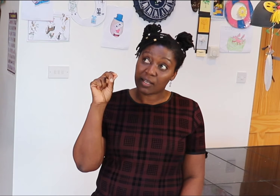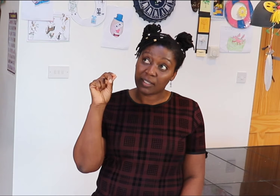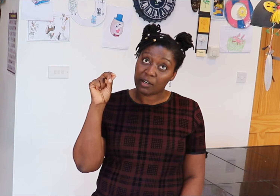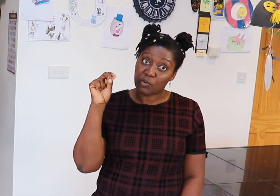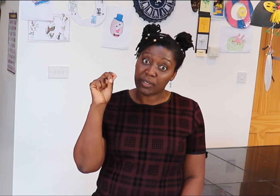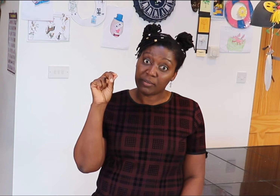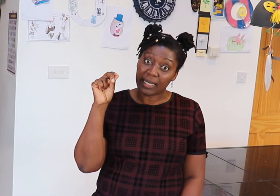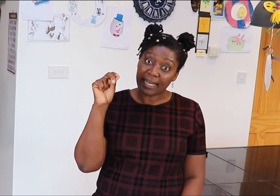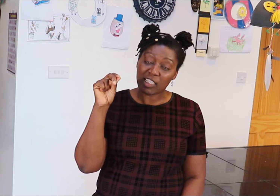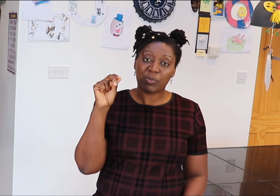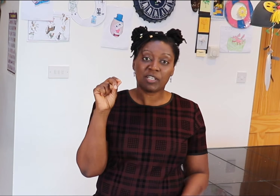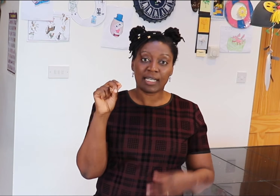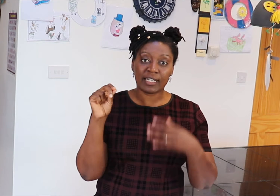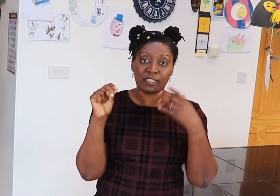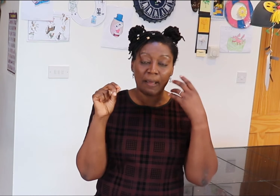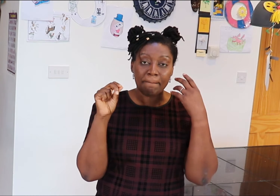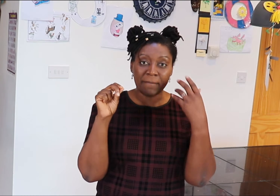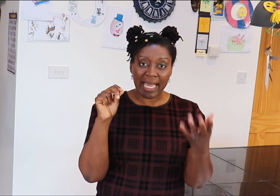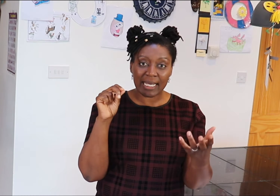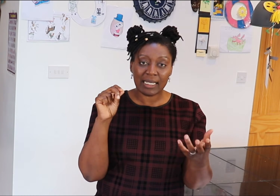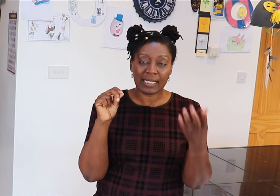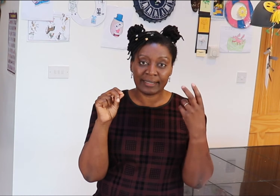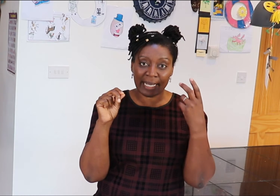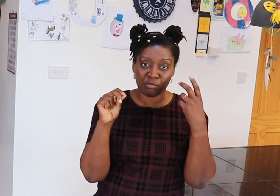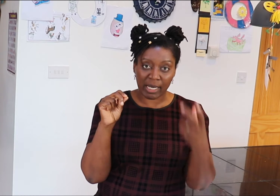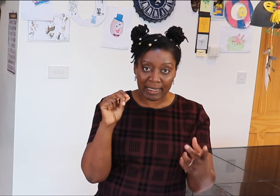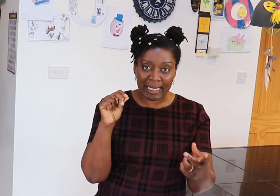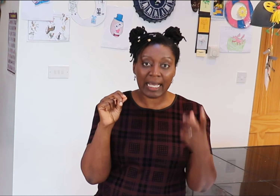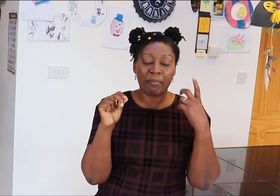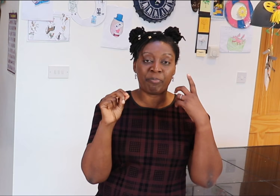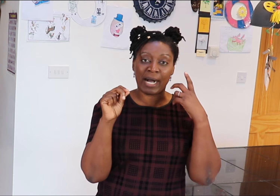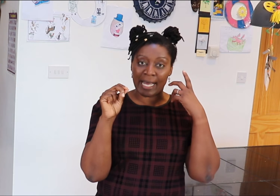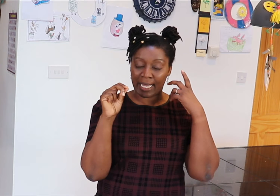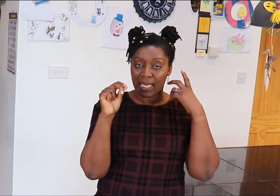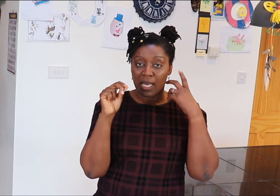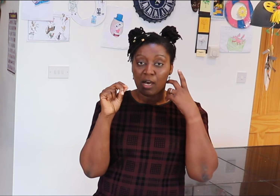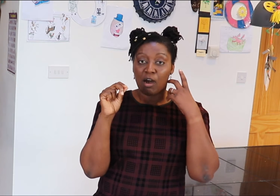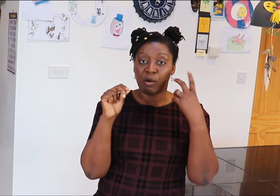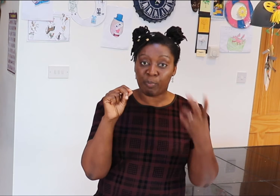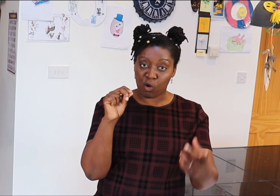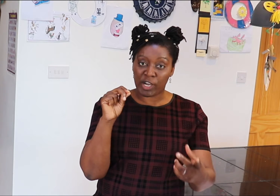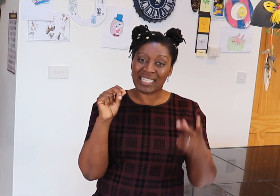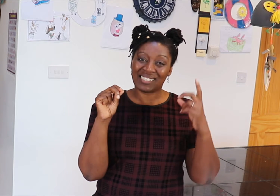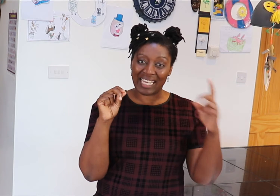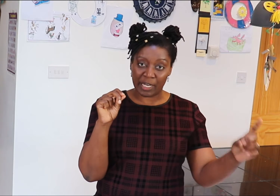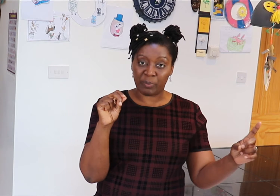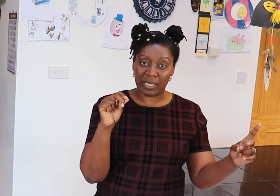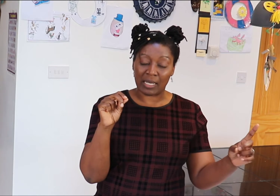synthetic hormone, I guess, because it is made directly by a boy's inner being.